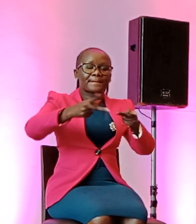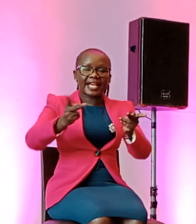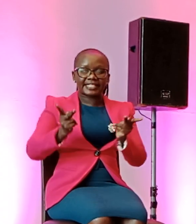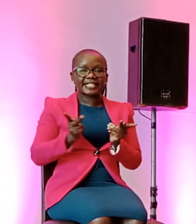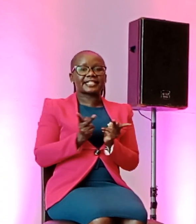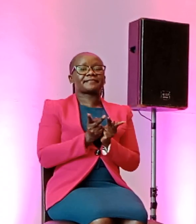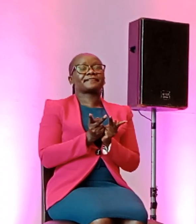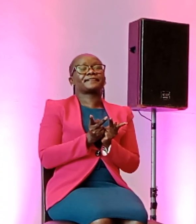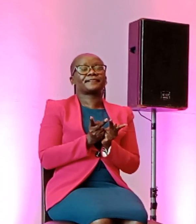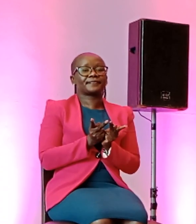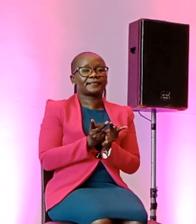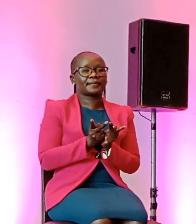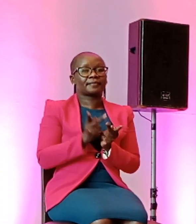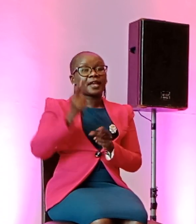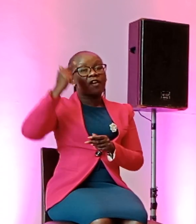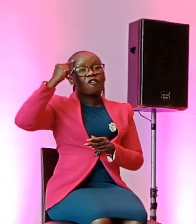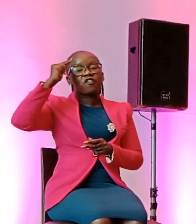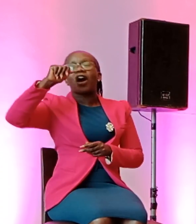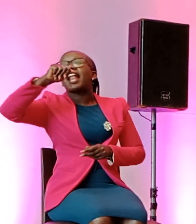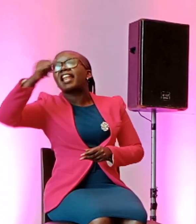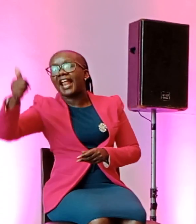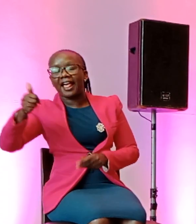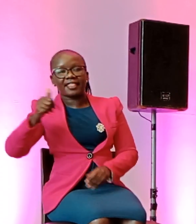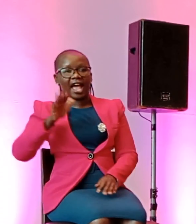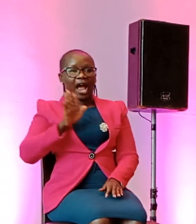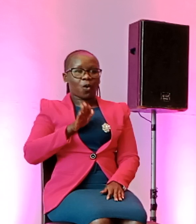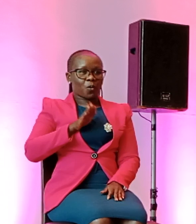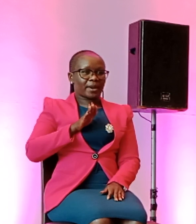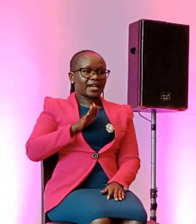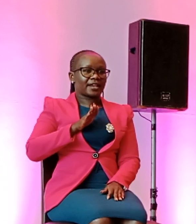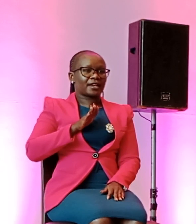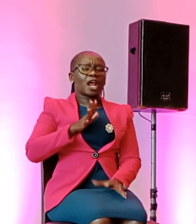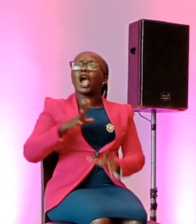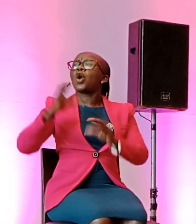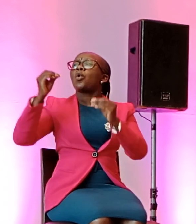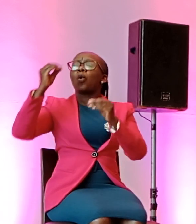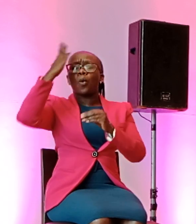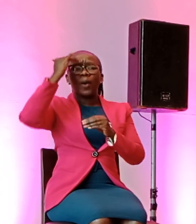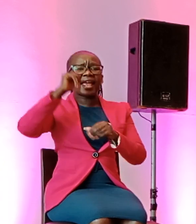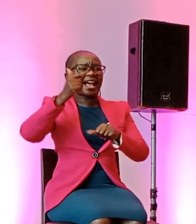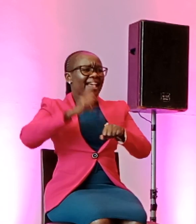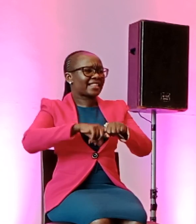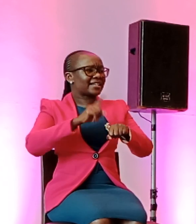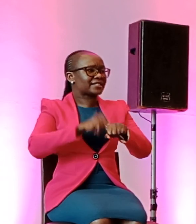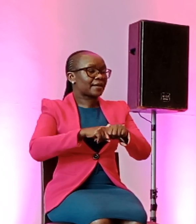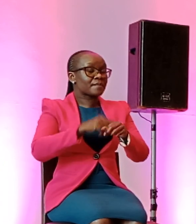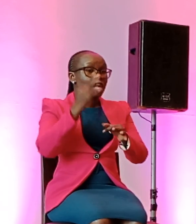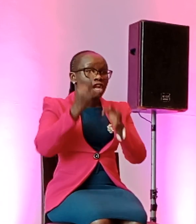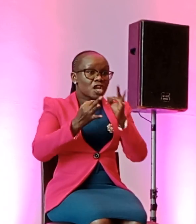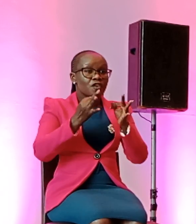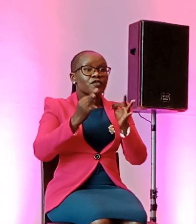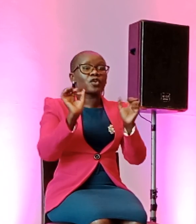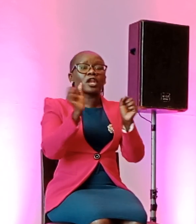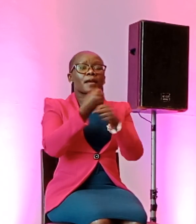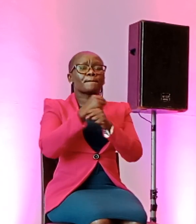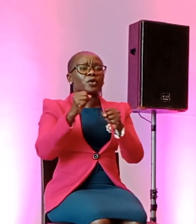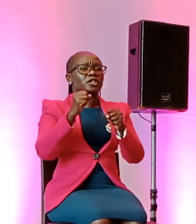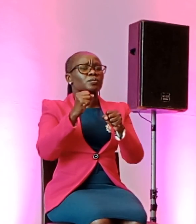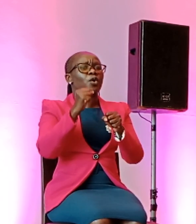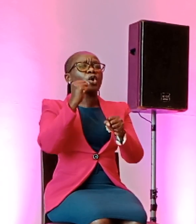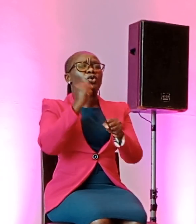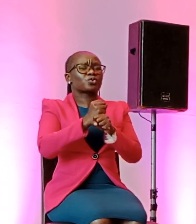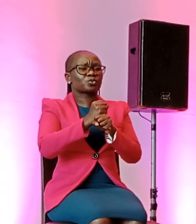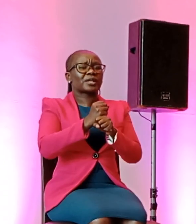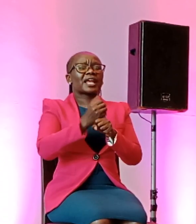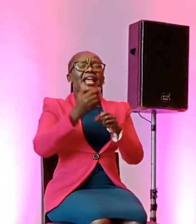places for another woman? Just go, because sometimes if you can't do it, let this other one